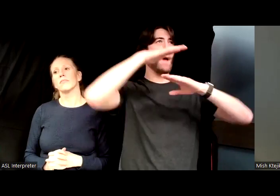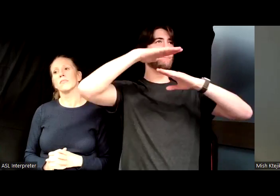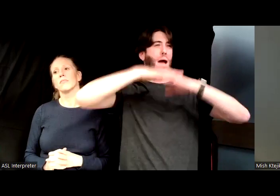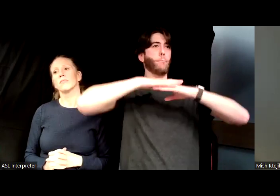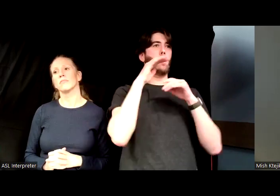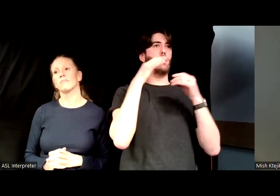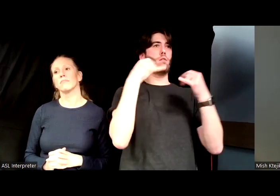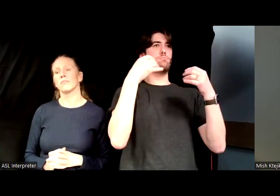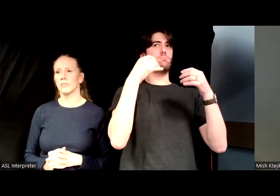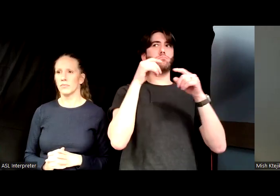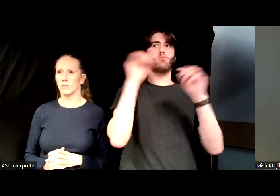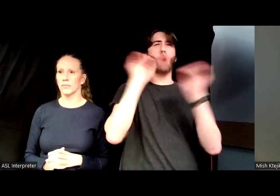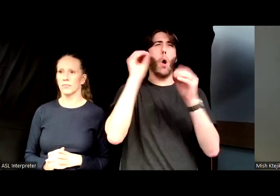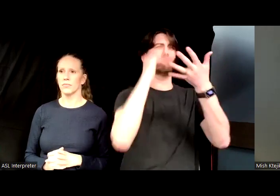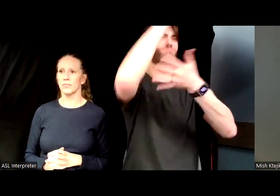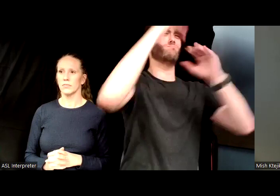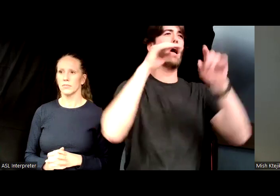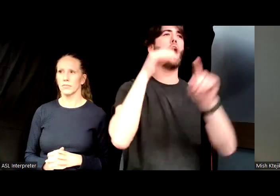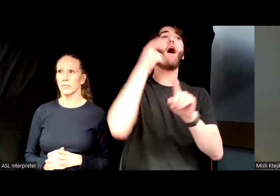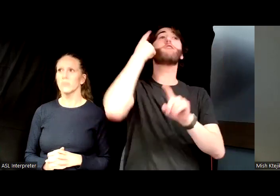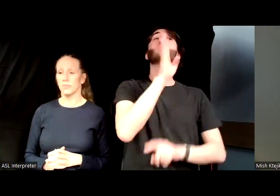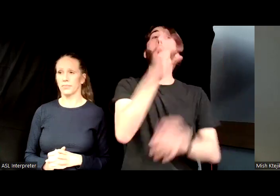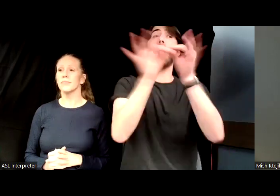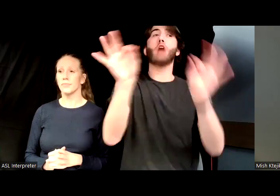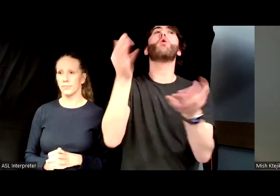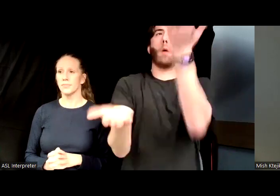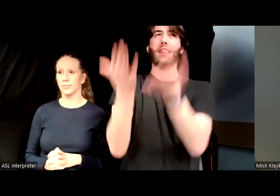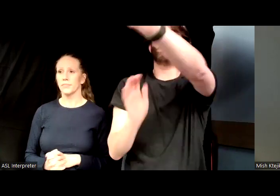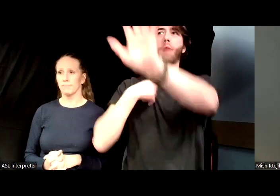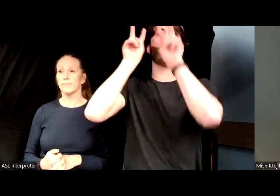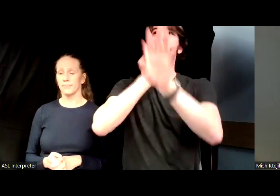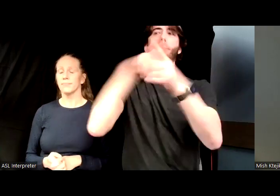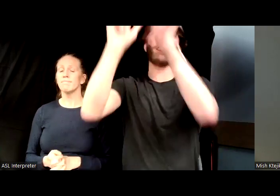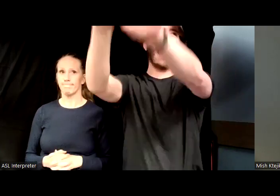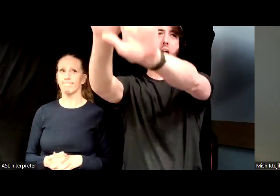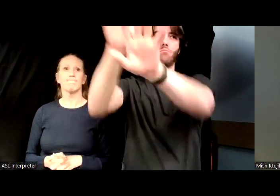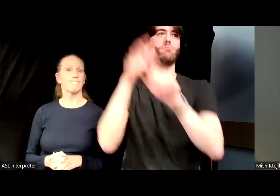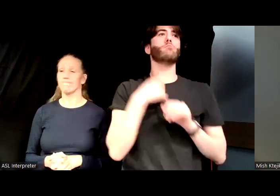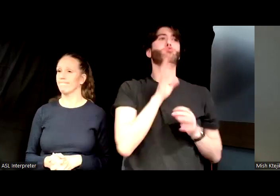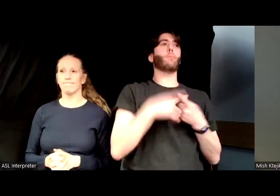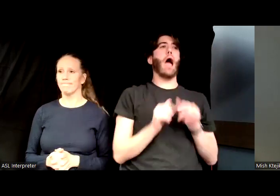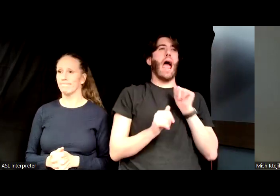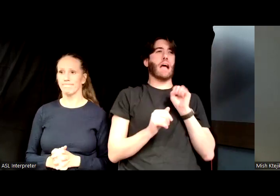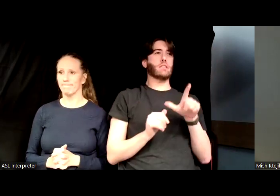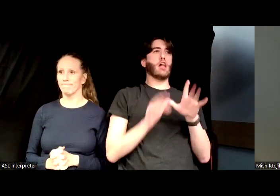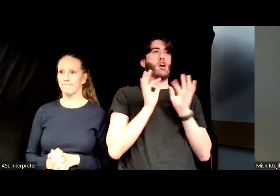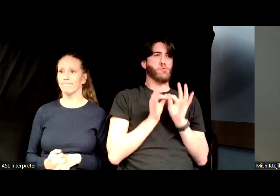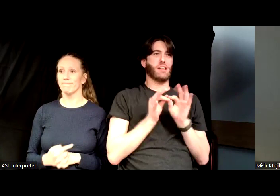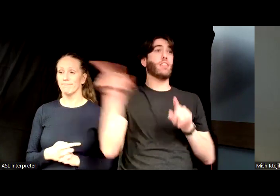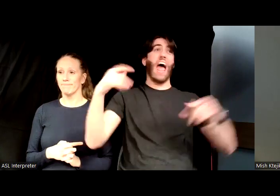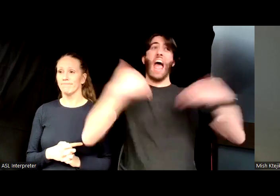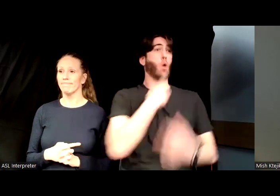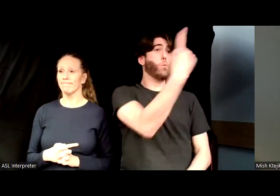have the minimum. I didn't see graduated skills. Maybe for spoken language interpreters, that's the case, but